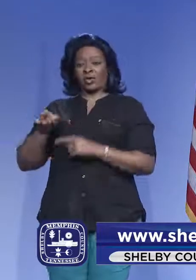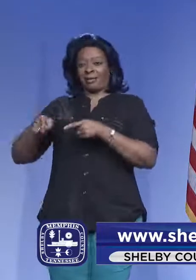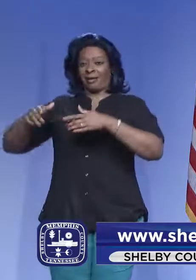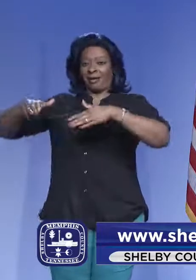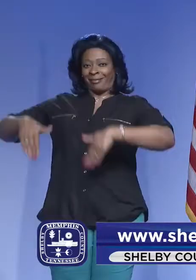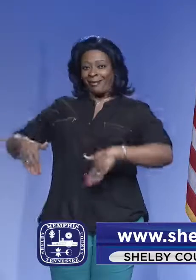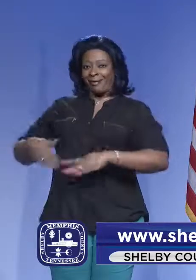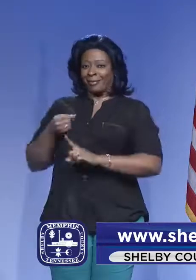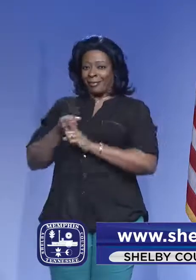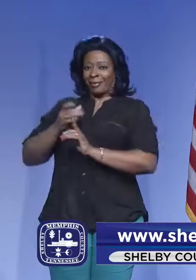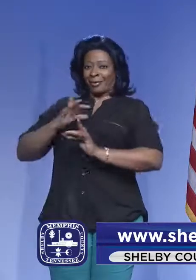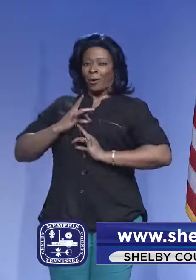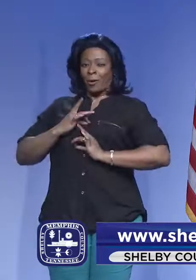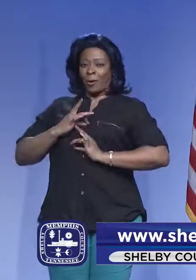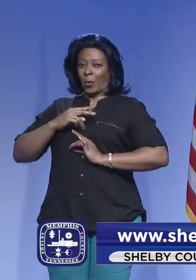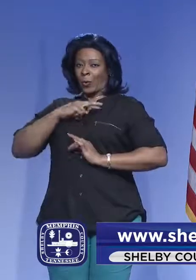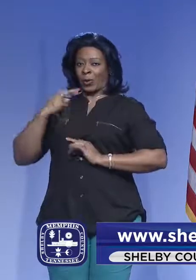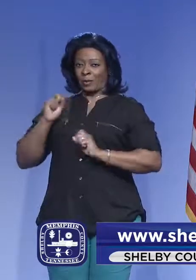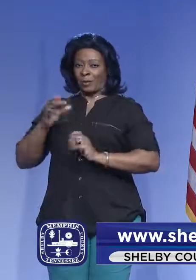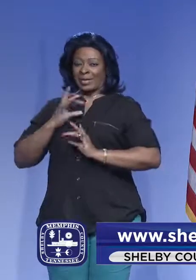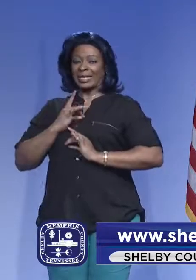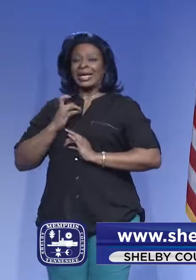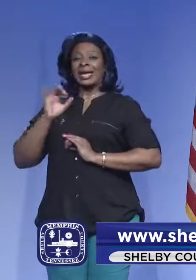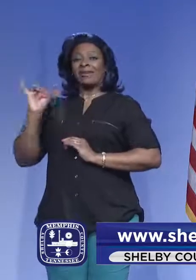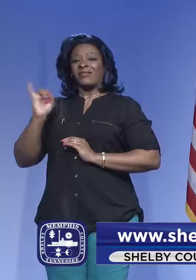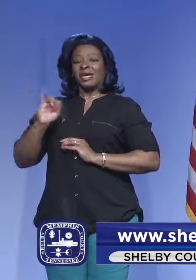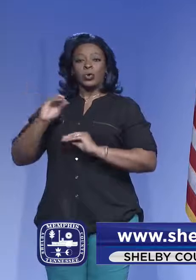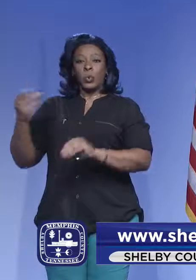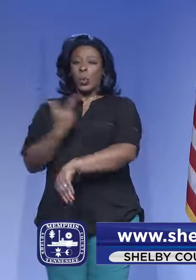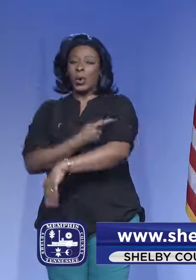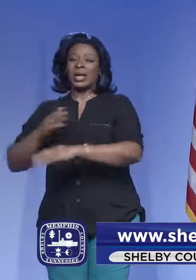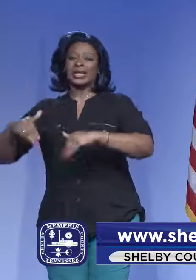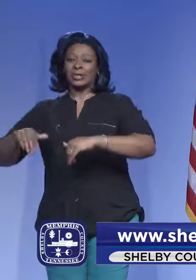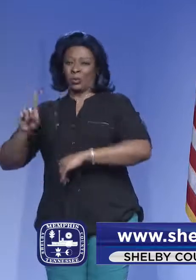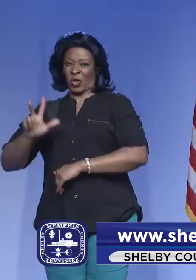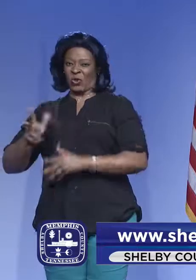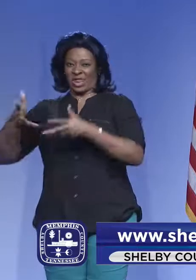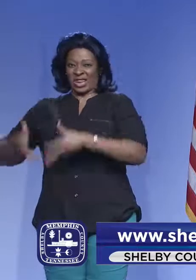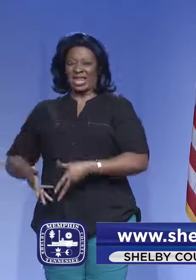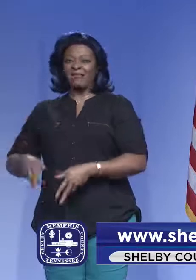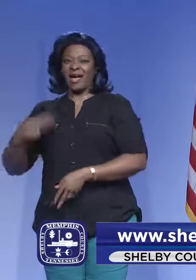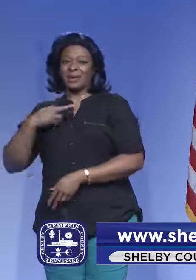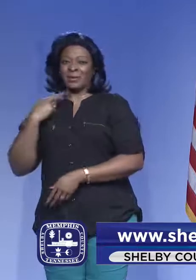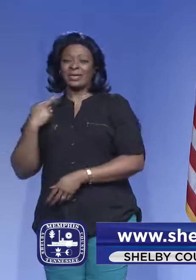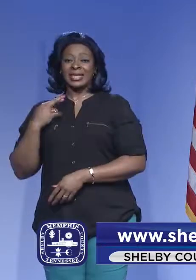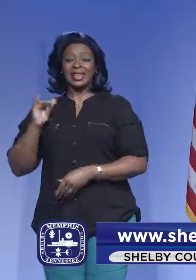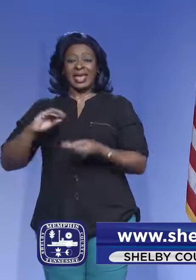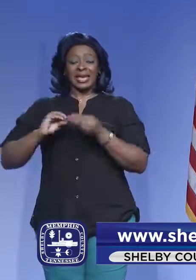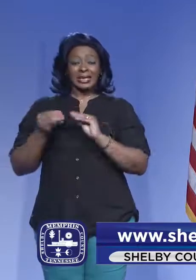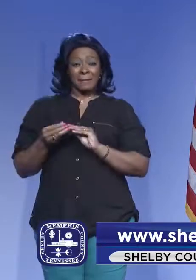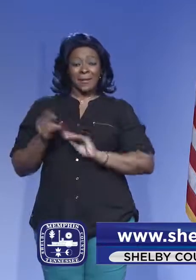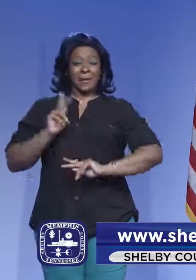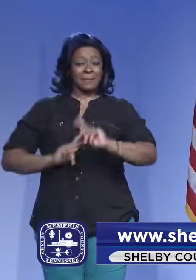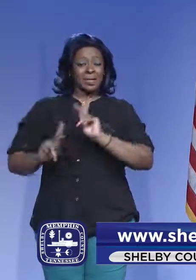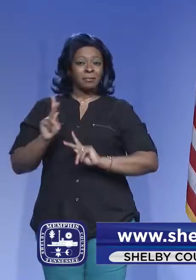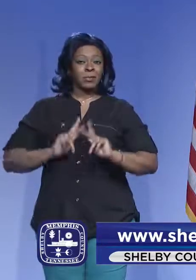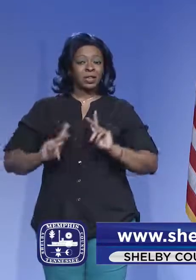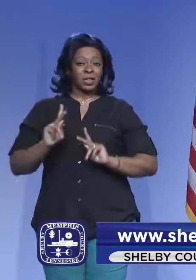remain at risk for infection and have no antibodies whatsoever. But that number of